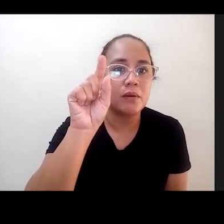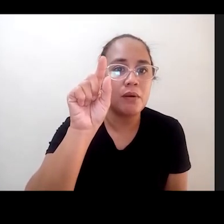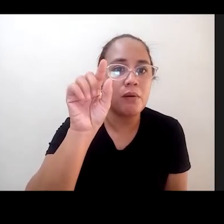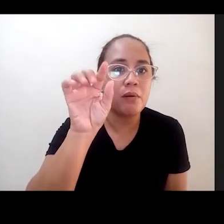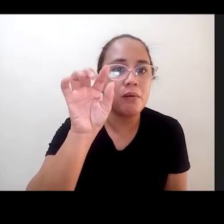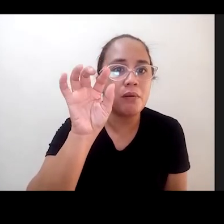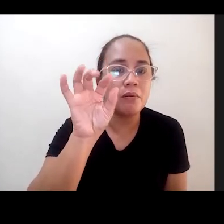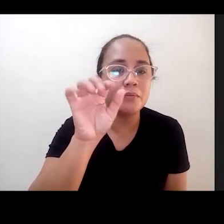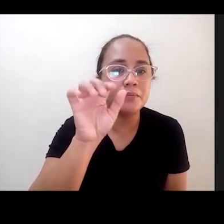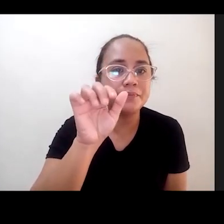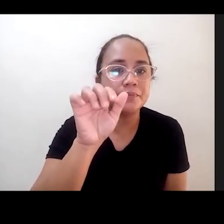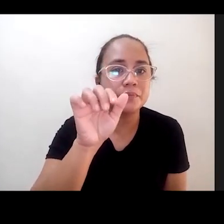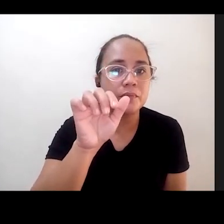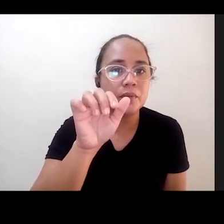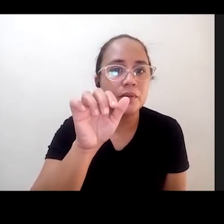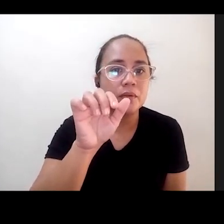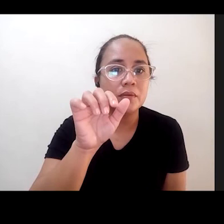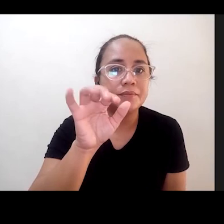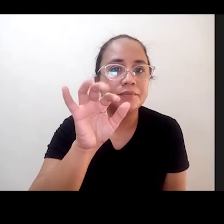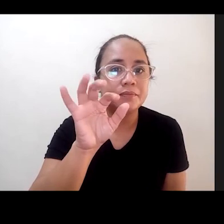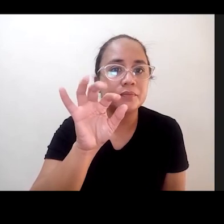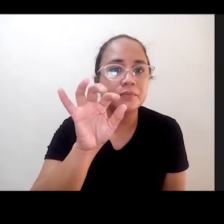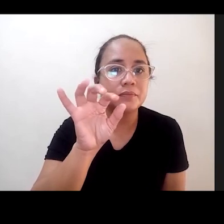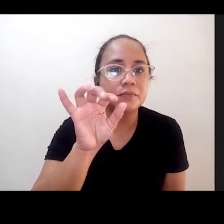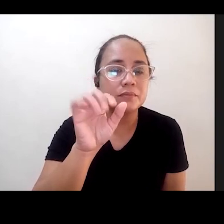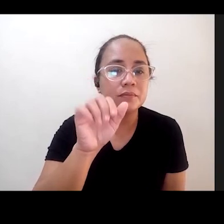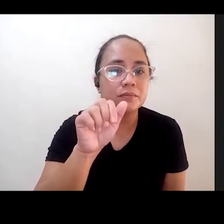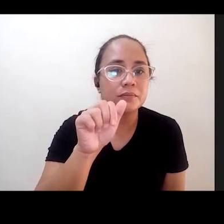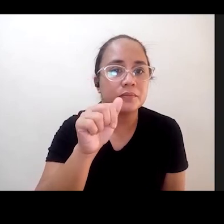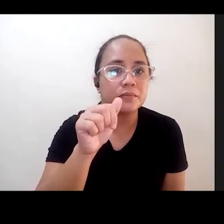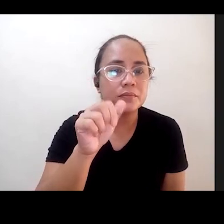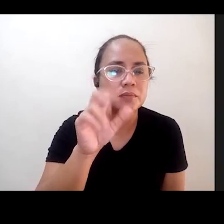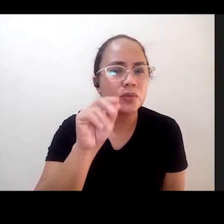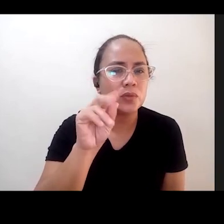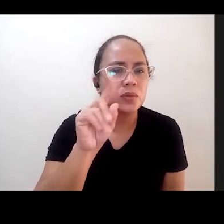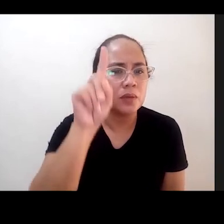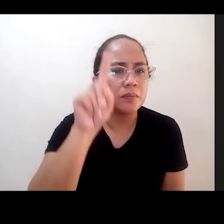Yeah, example. No, go back up